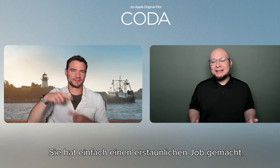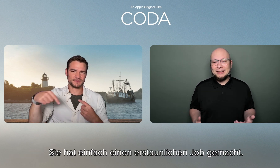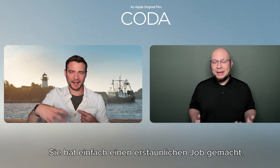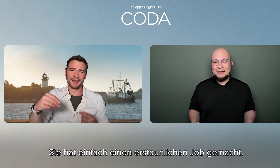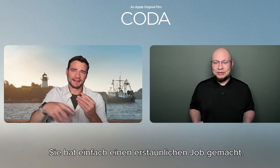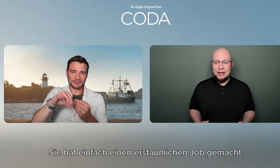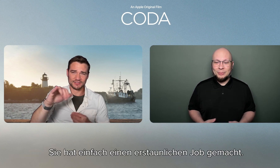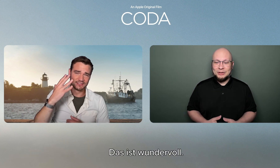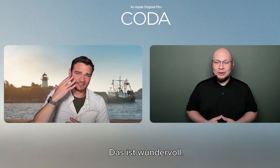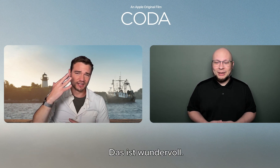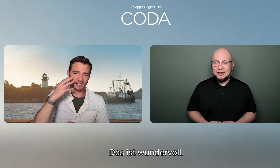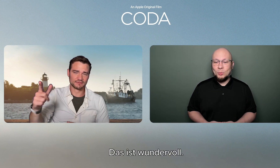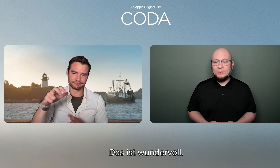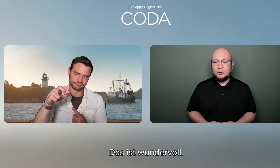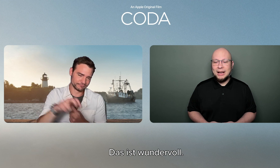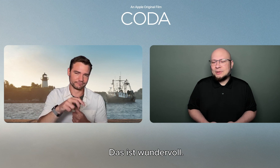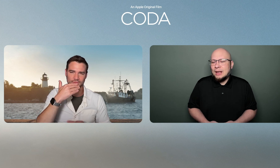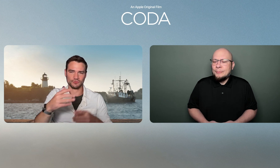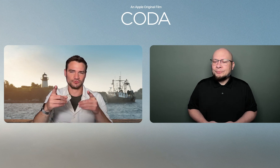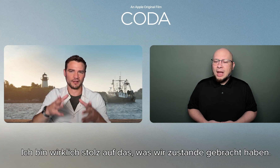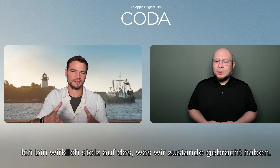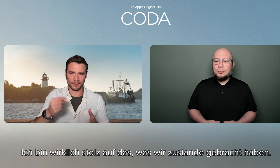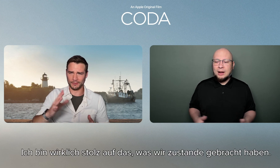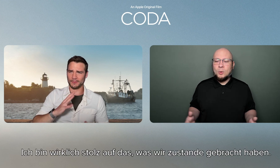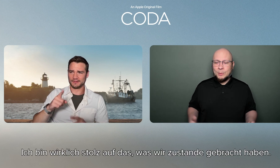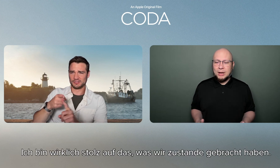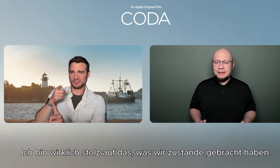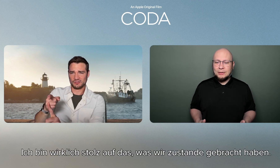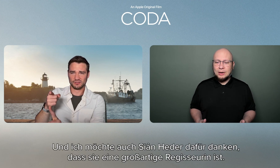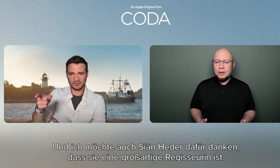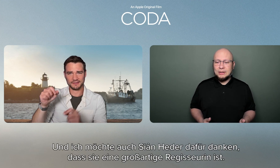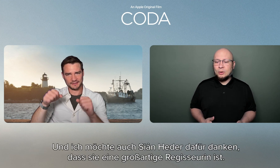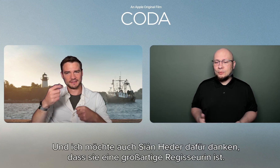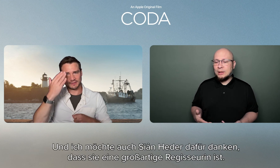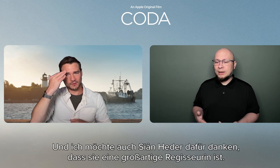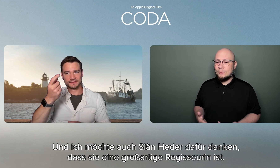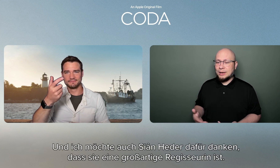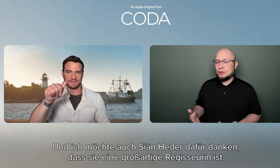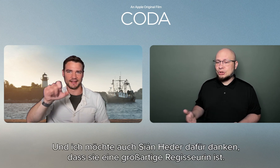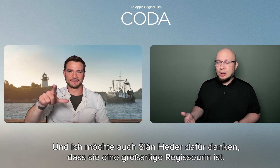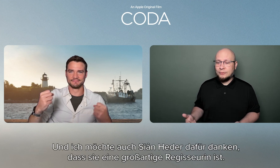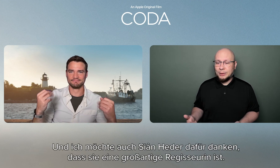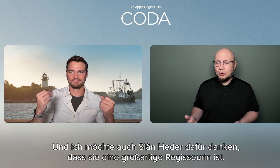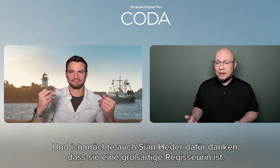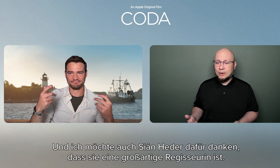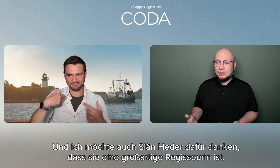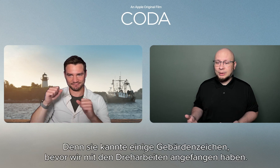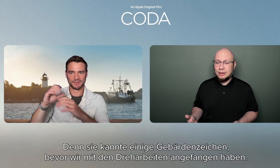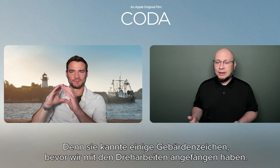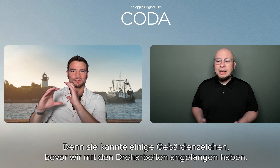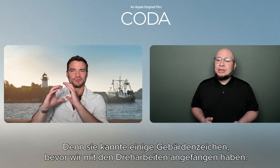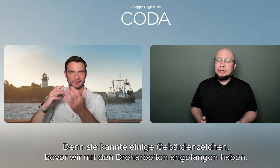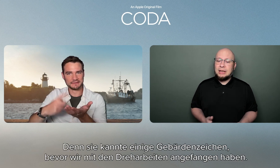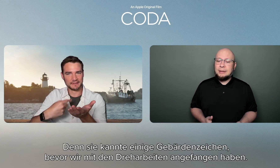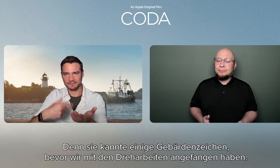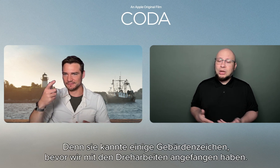an amazing, amazing job. So, I mean, it's wonderful. And I'm really proud of what we brought together. And also, I really want to give credit to Sean for being a great director,